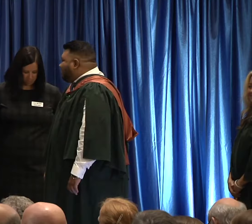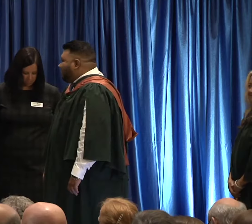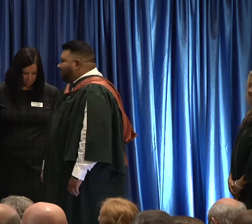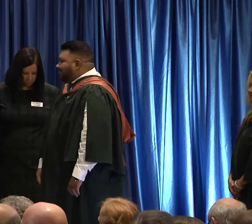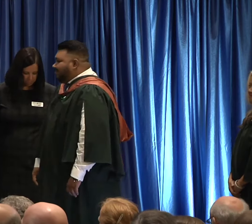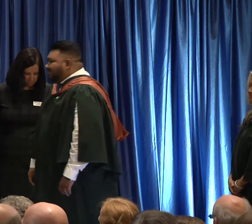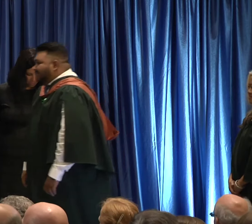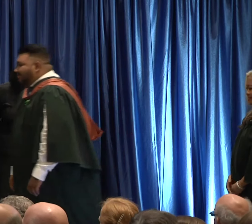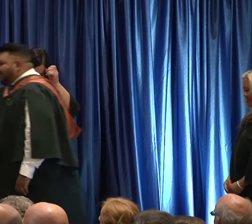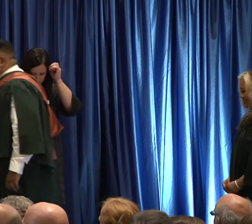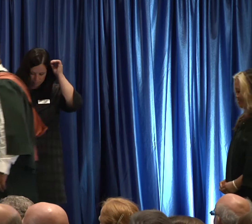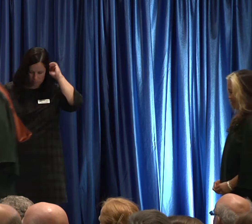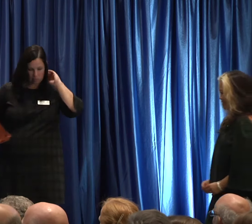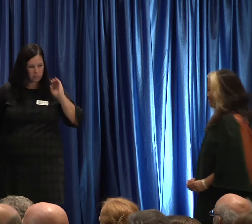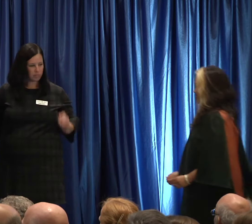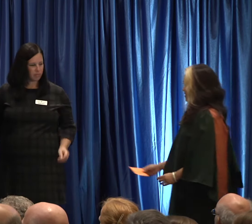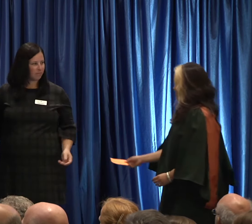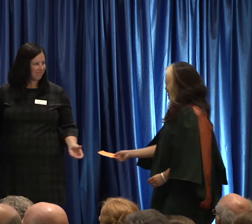Anjan Roy.